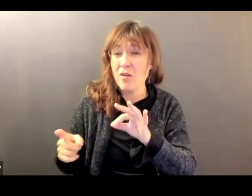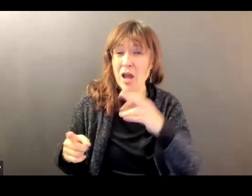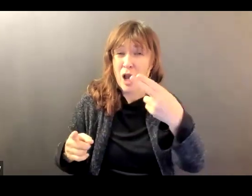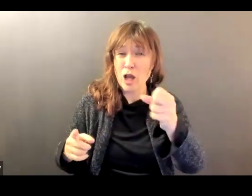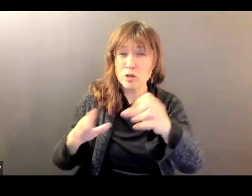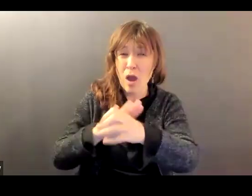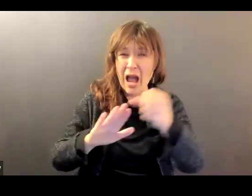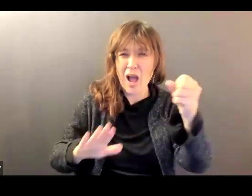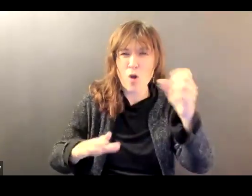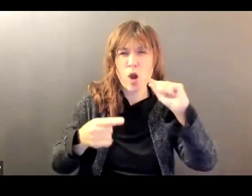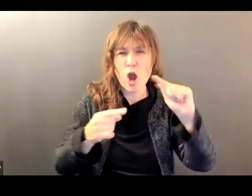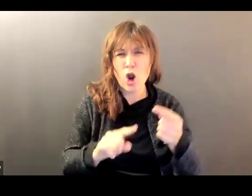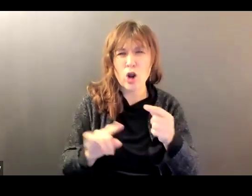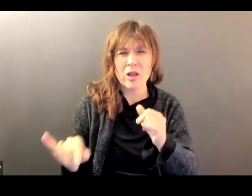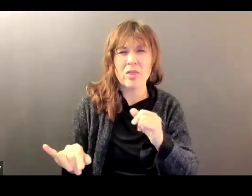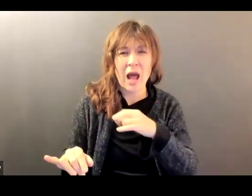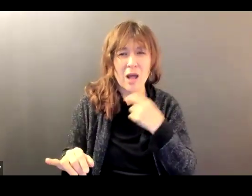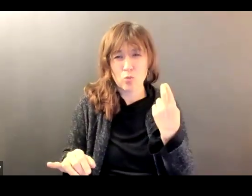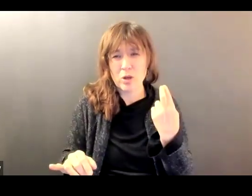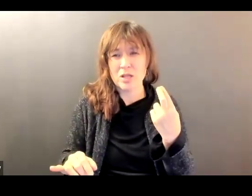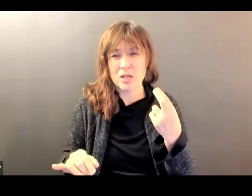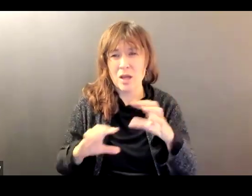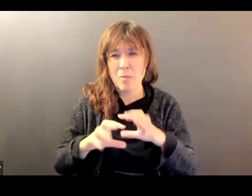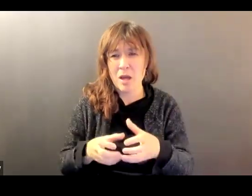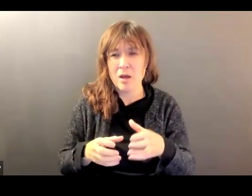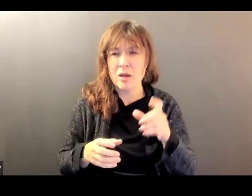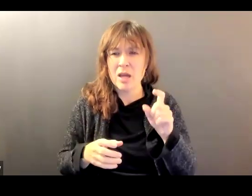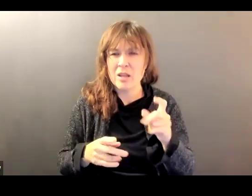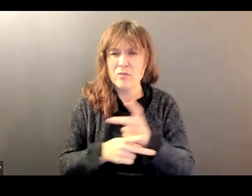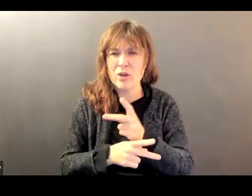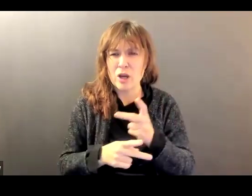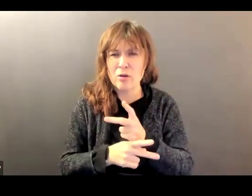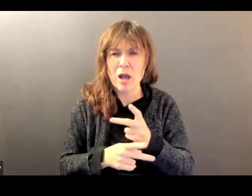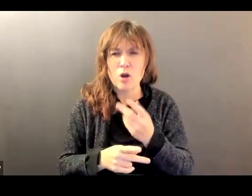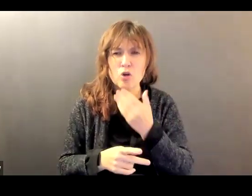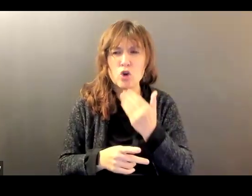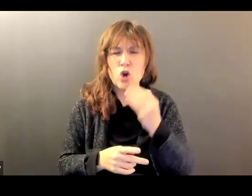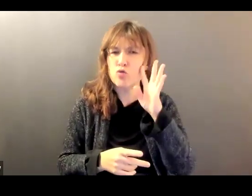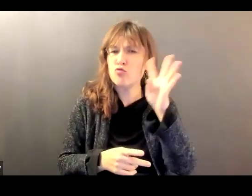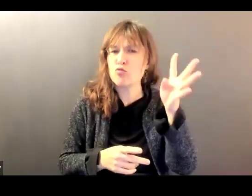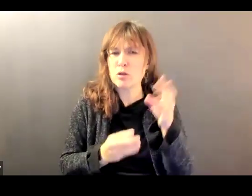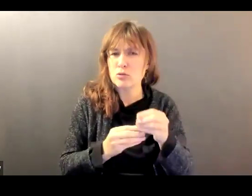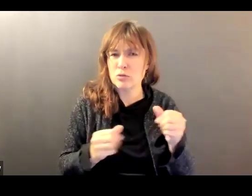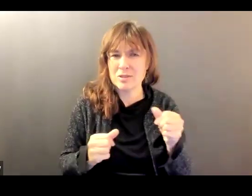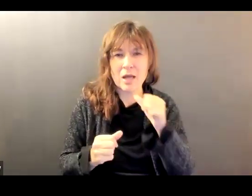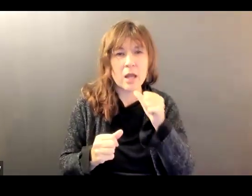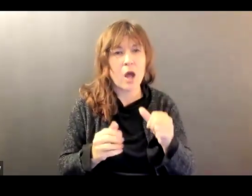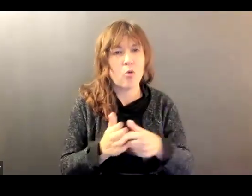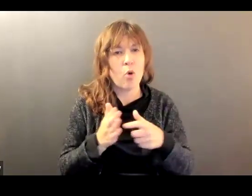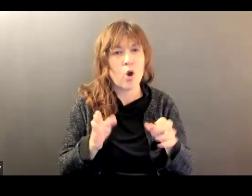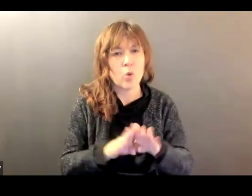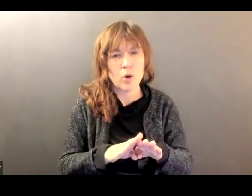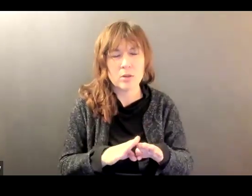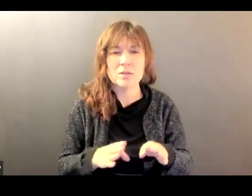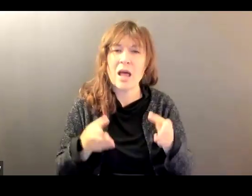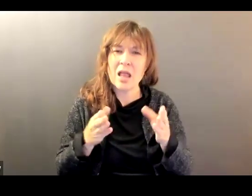already vulnerable population. We need to do better to support the school with creative solutions that do not involve closing. Let the high school evolve into the best educational